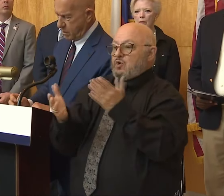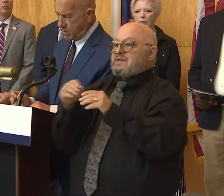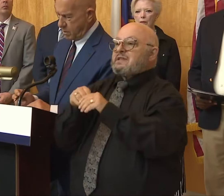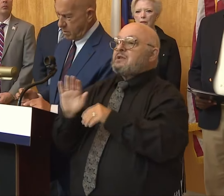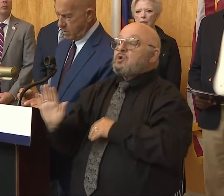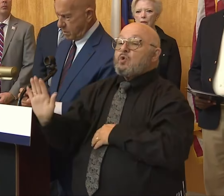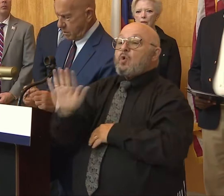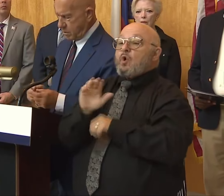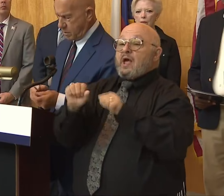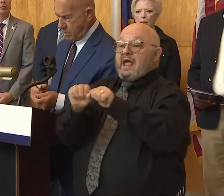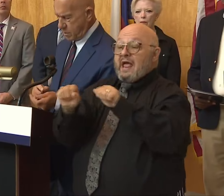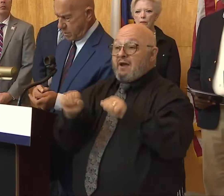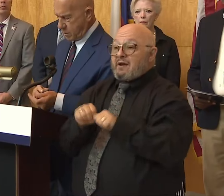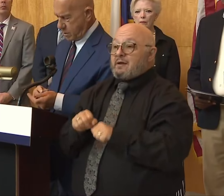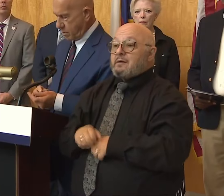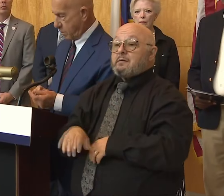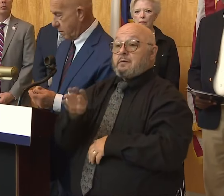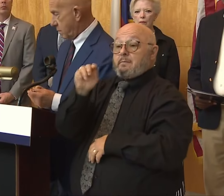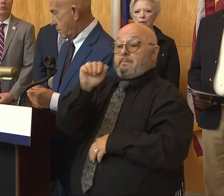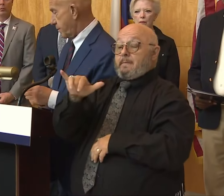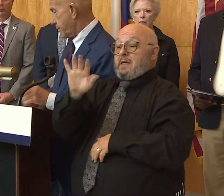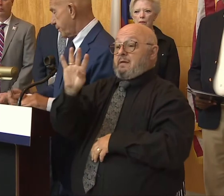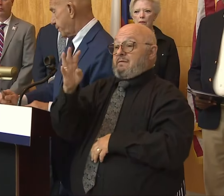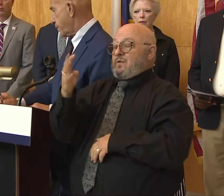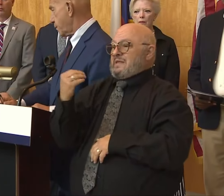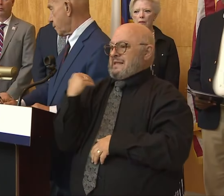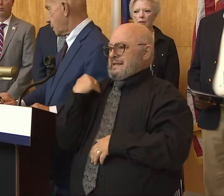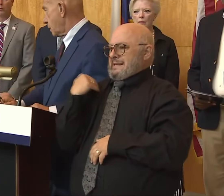area. On May 4th